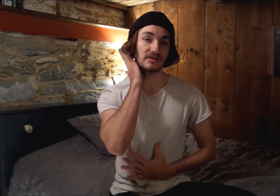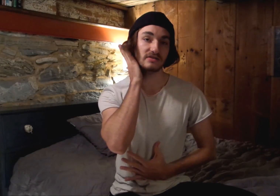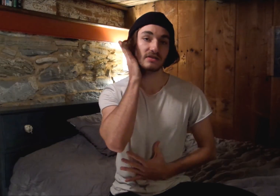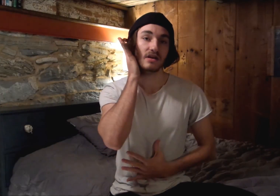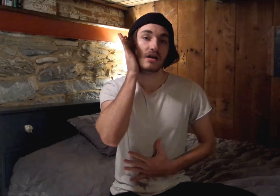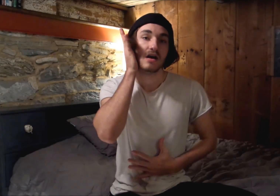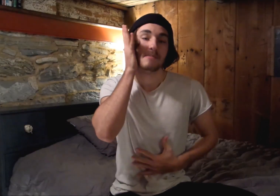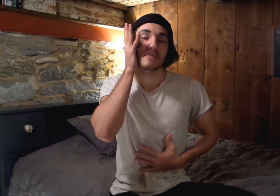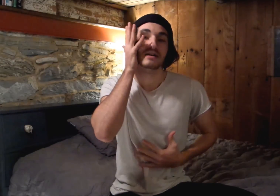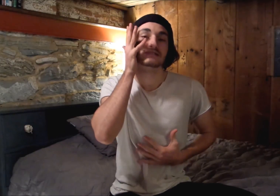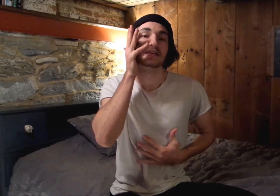trace my skin.